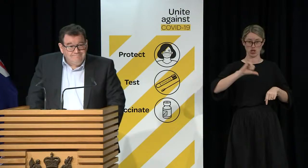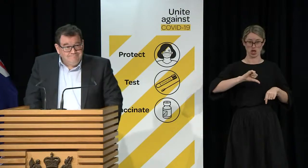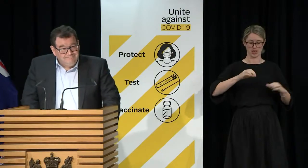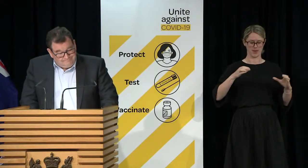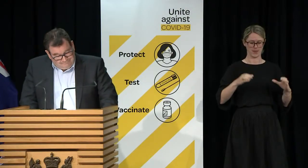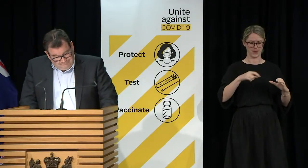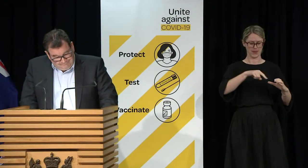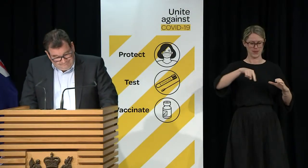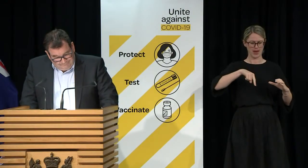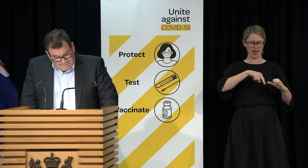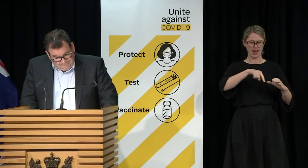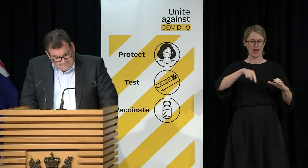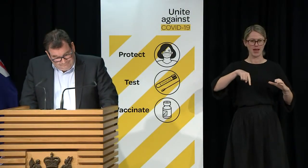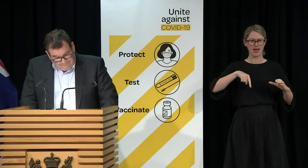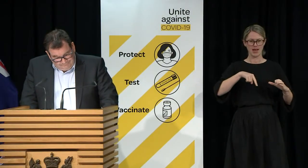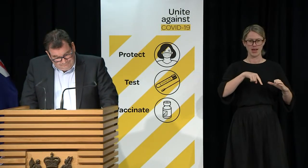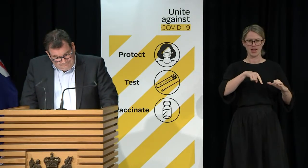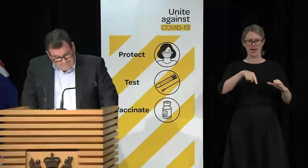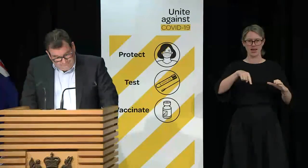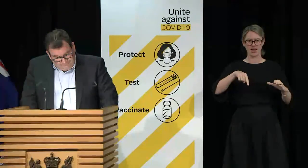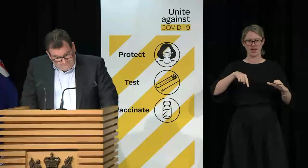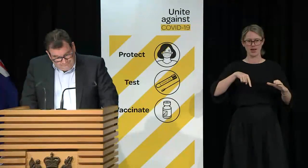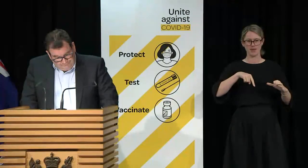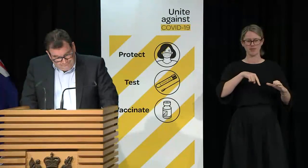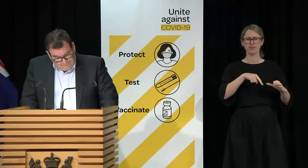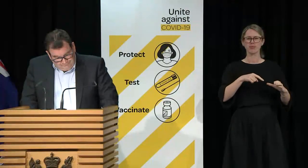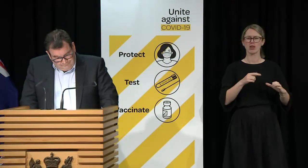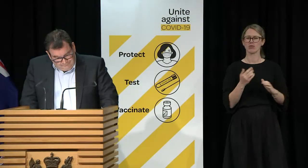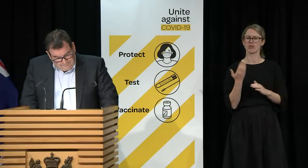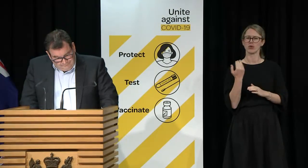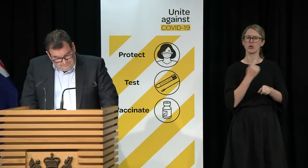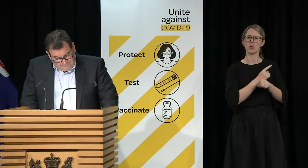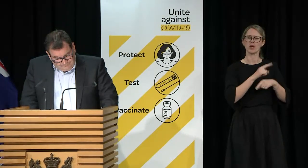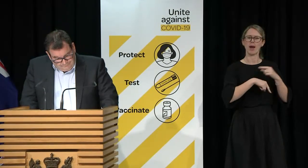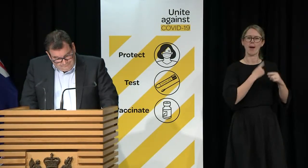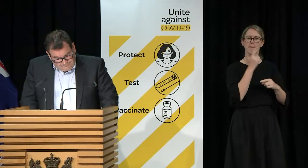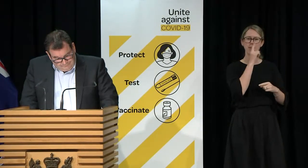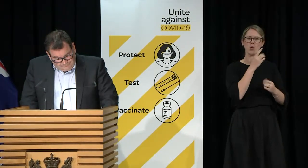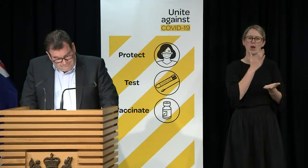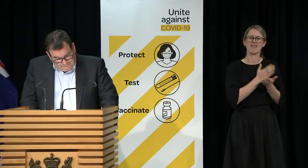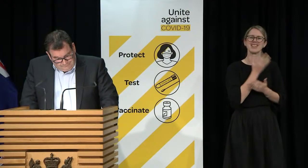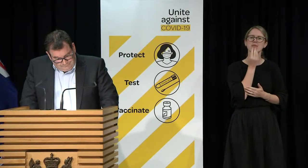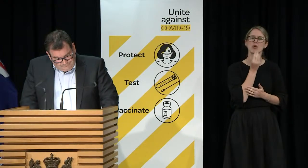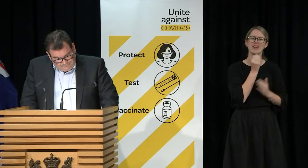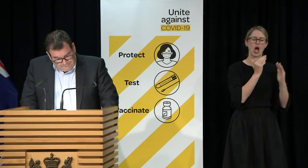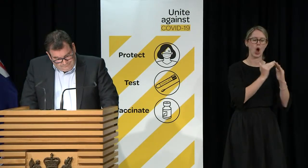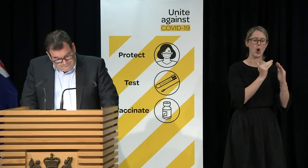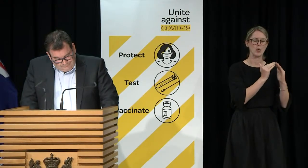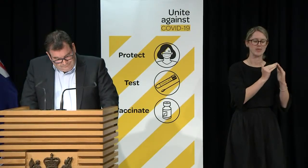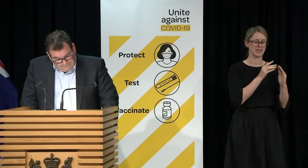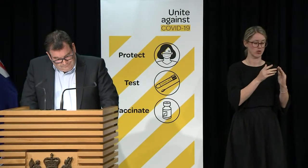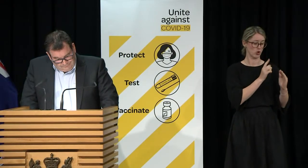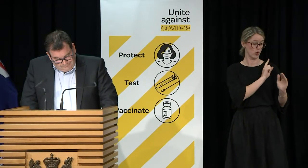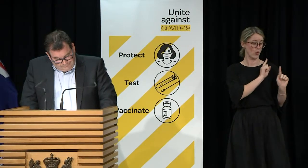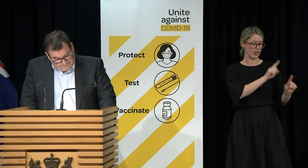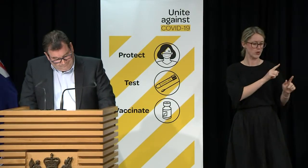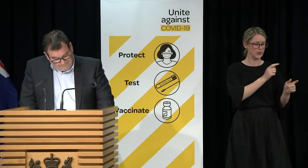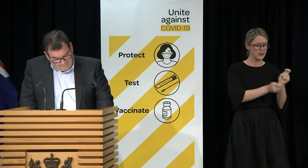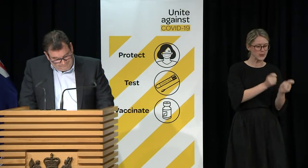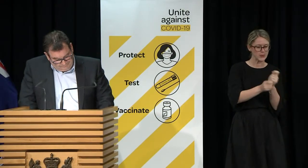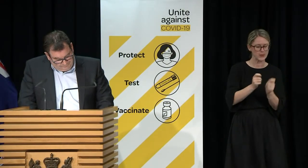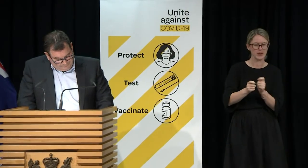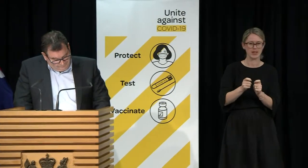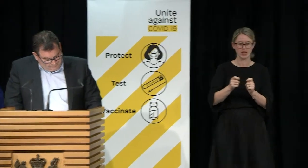have come from the testing that's happened in the 40 transitional housing places that has started, and when that testing might be